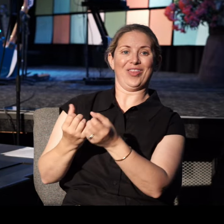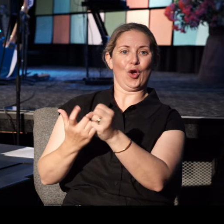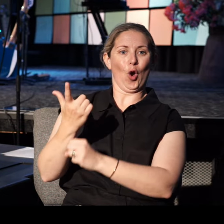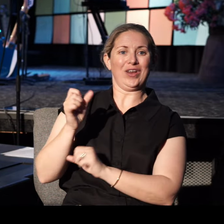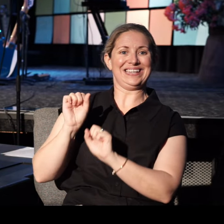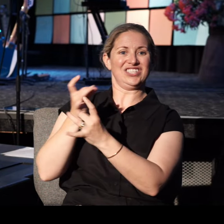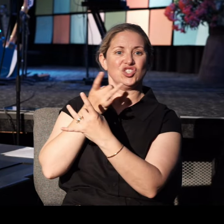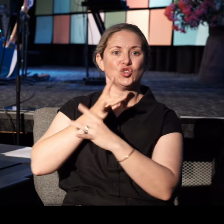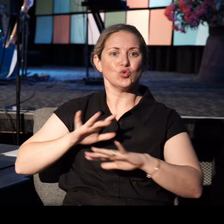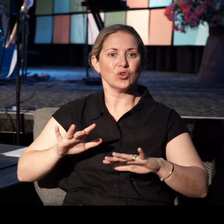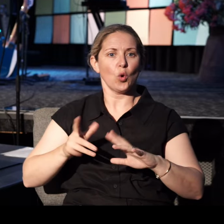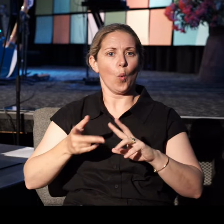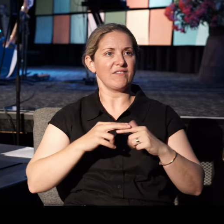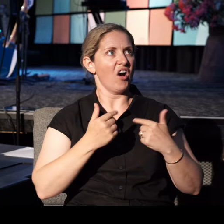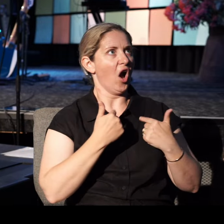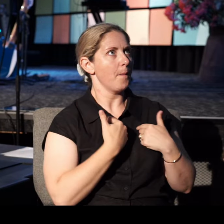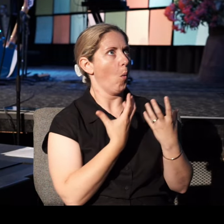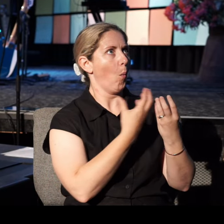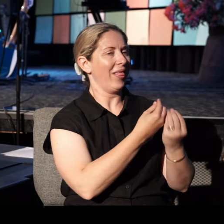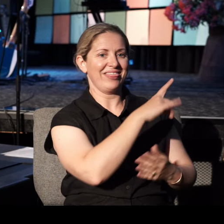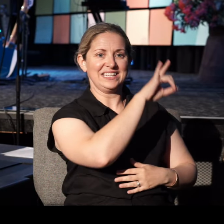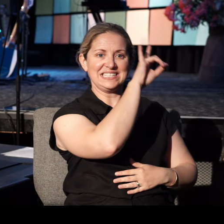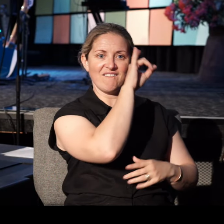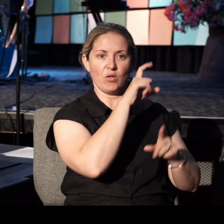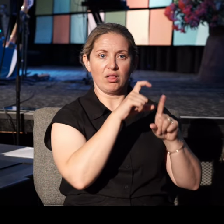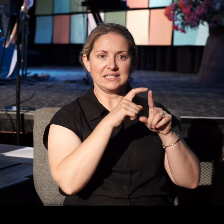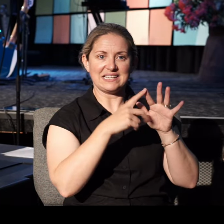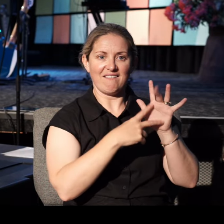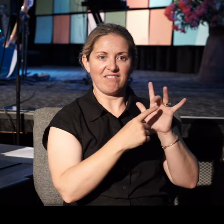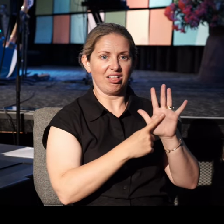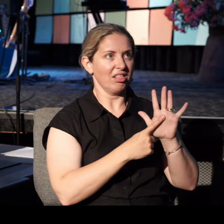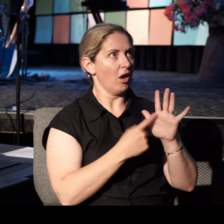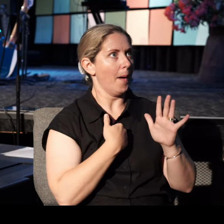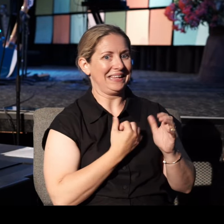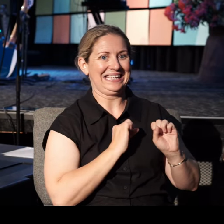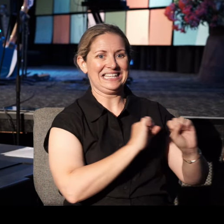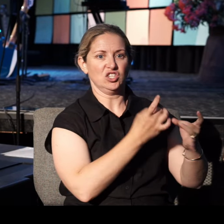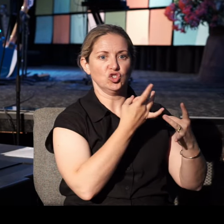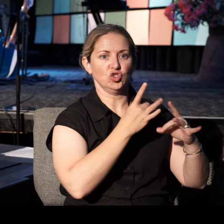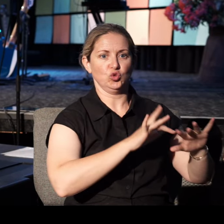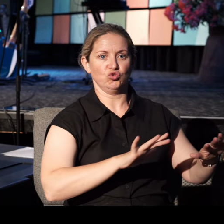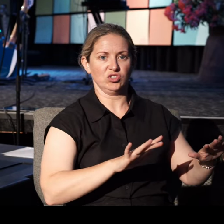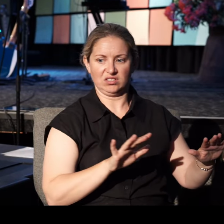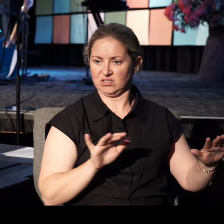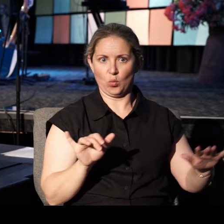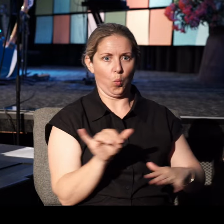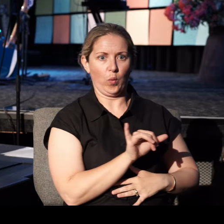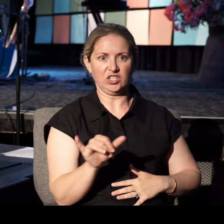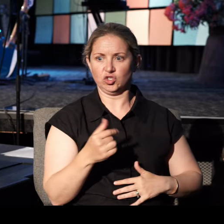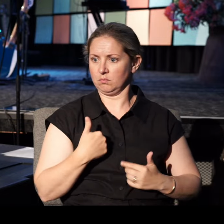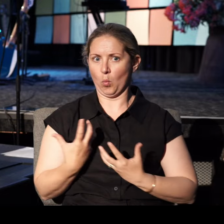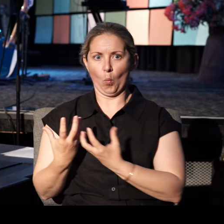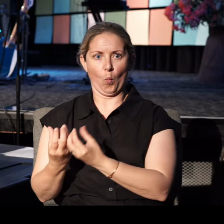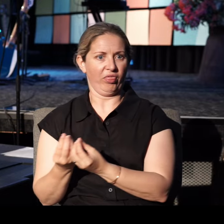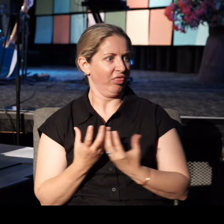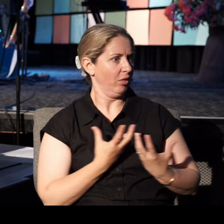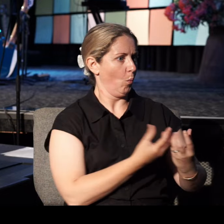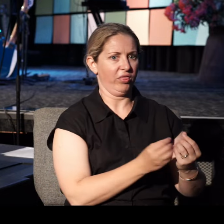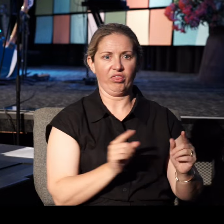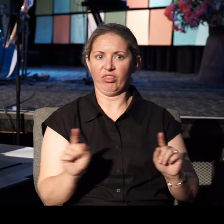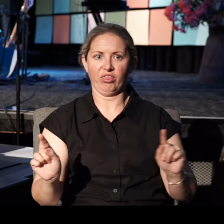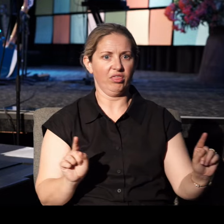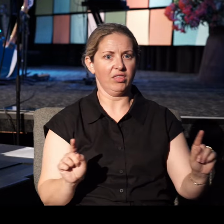are. How? How can you discern whether someone's a child of the devil or child of God? We're going to go there this morning.